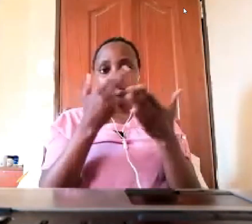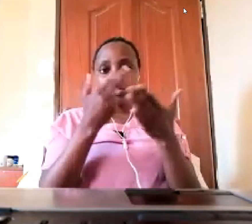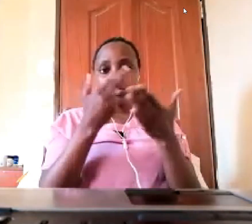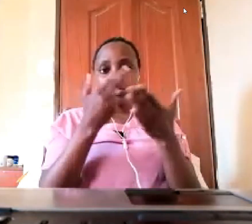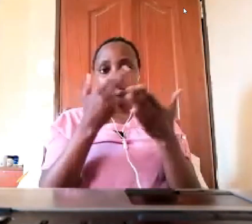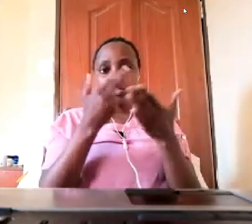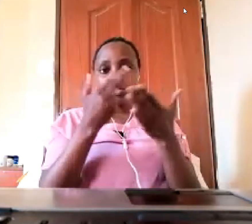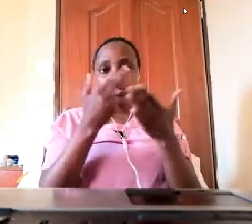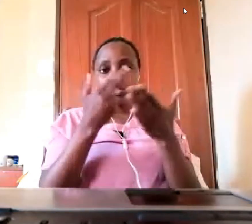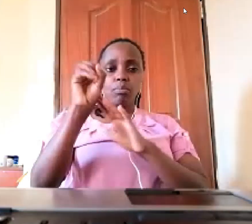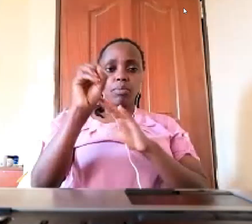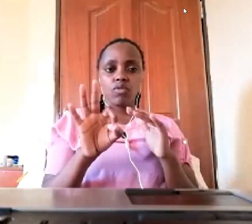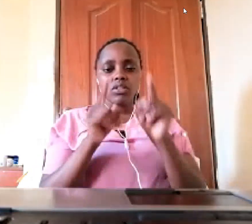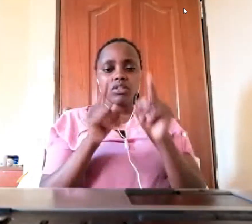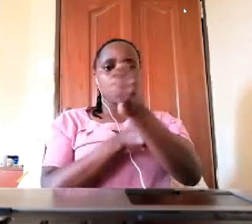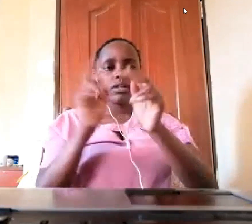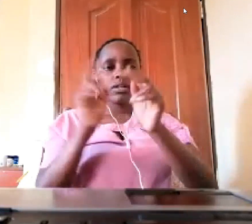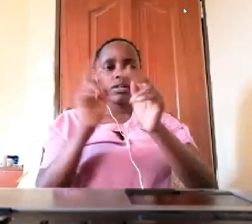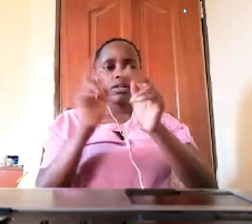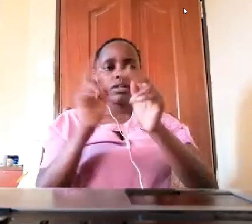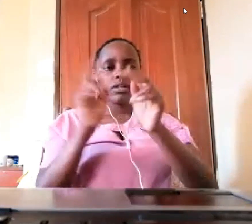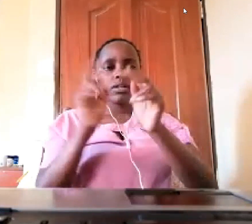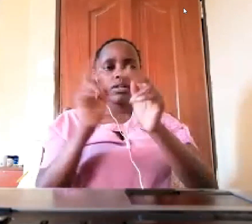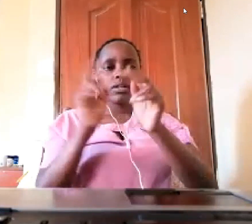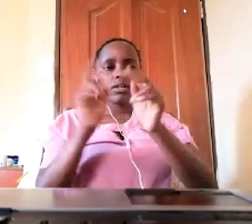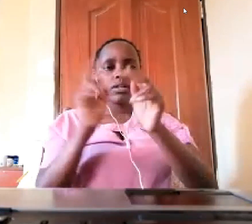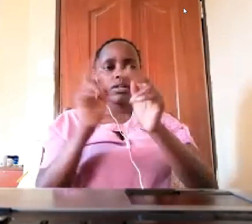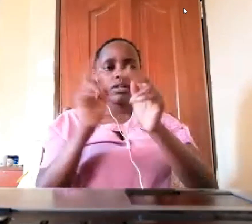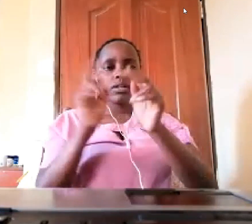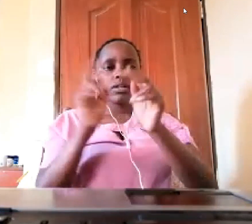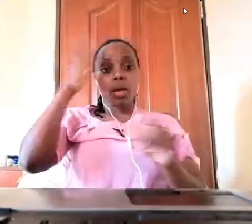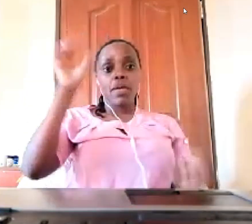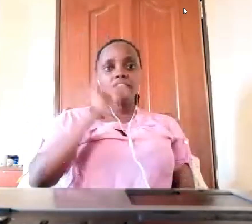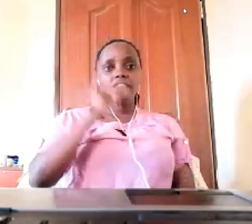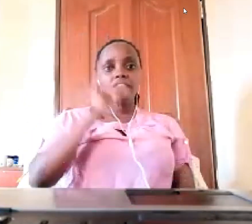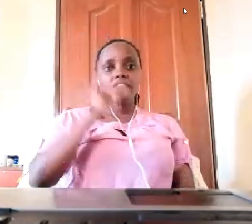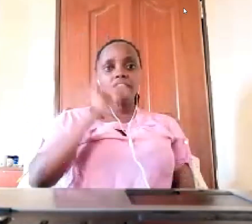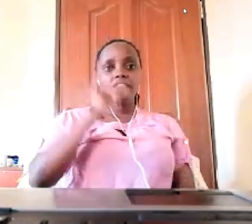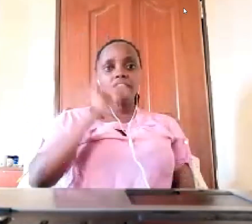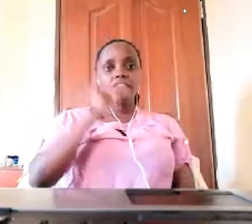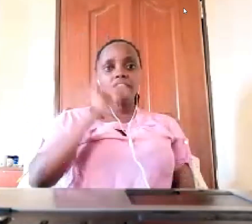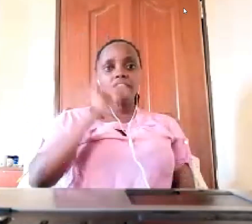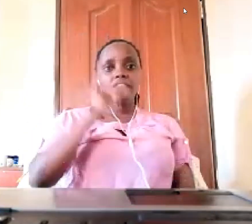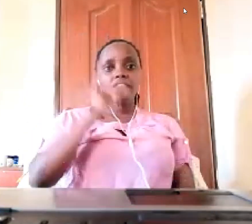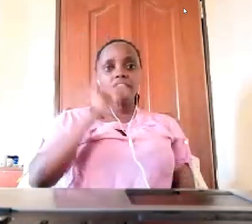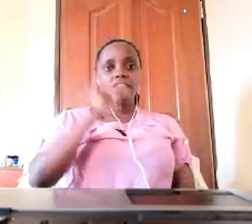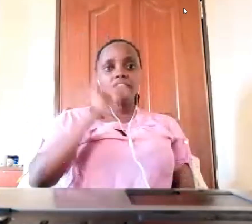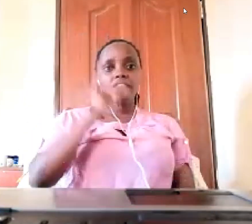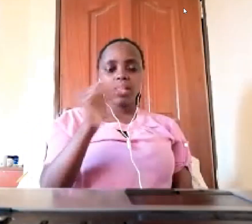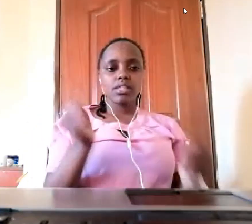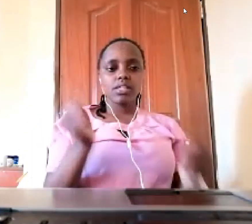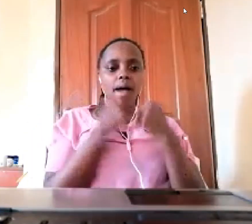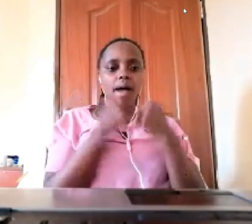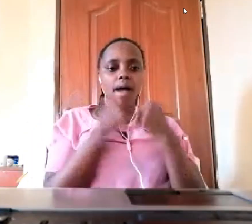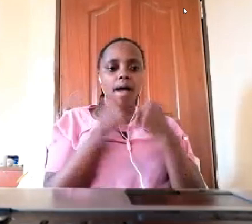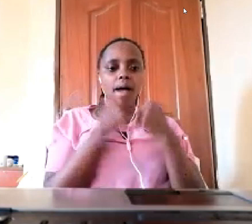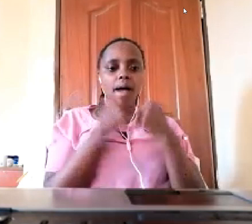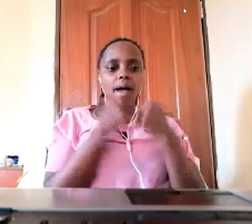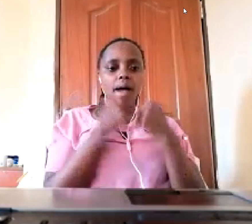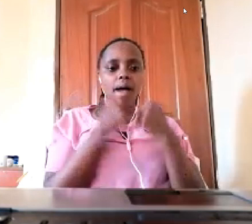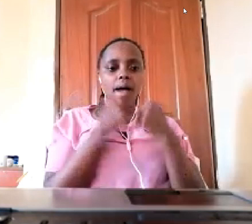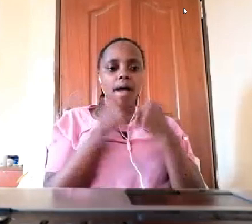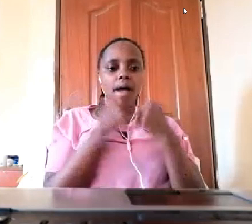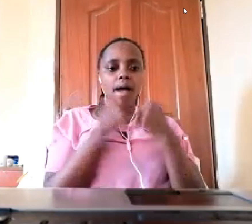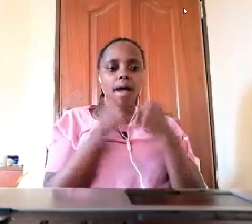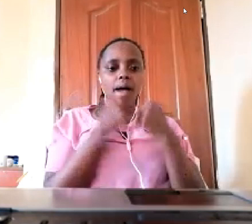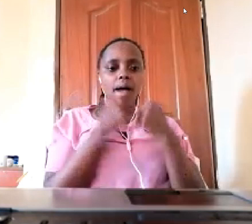development of the complementary report. But we also know that the reporting to the CRC is happening